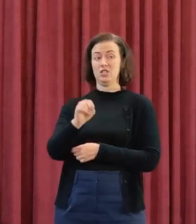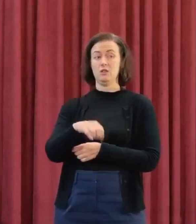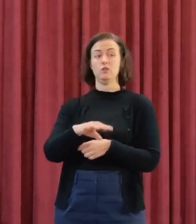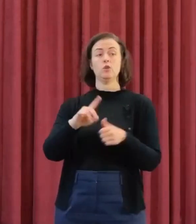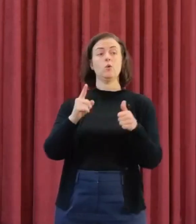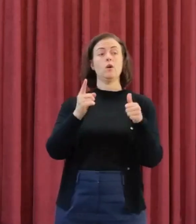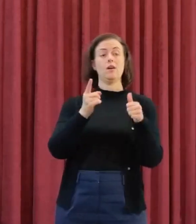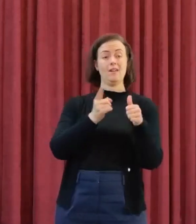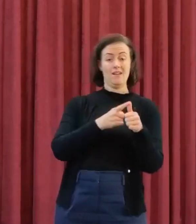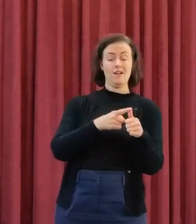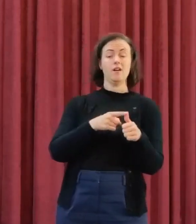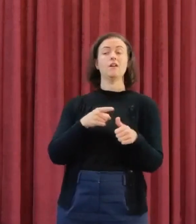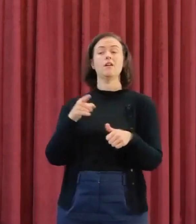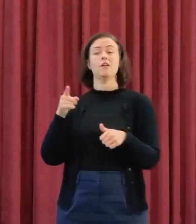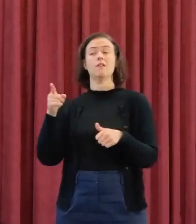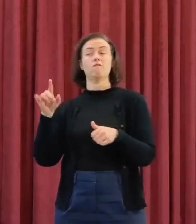Medicare Advantage to another.